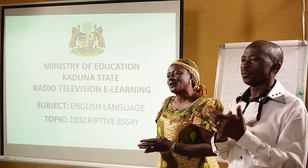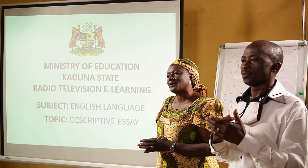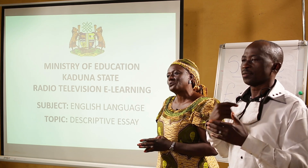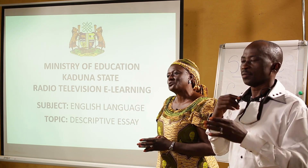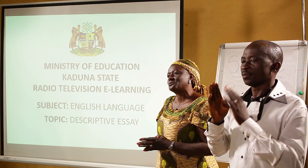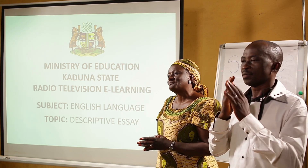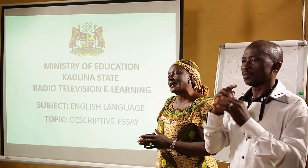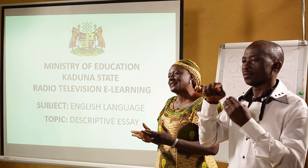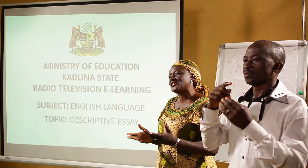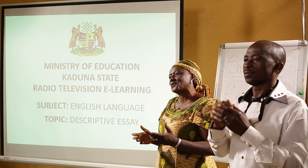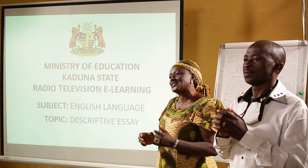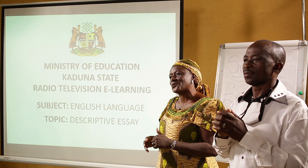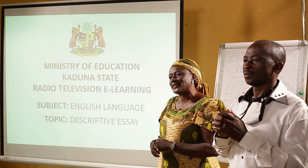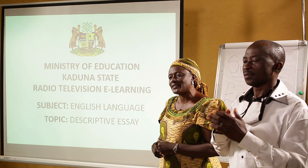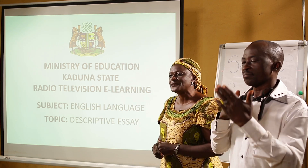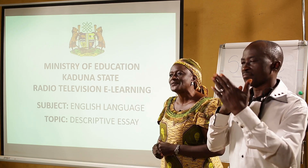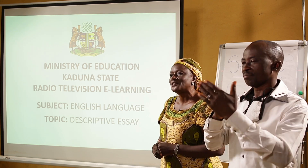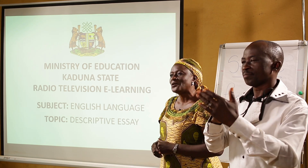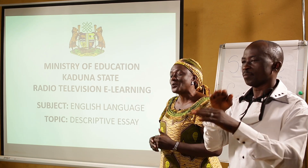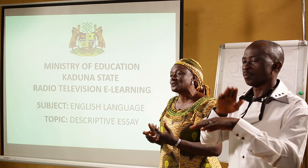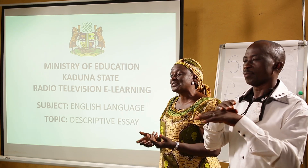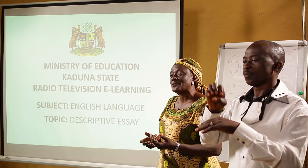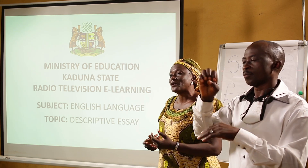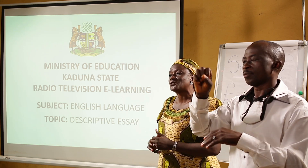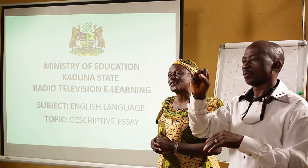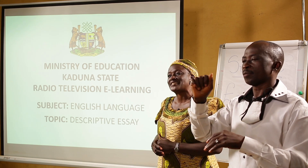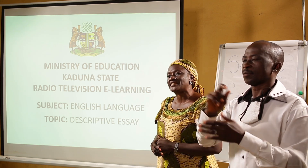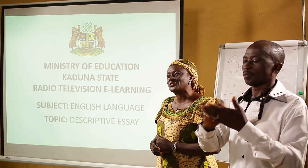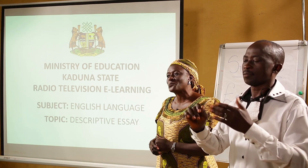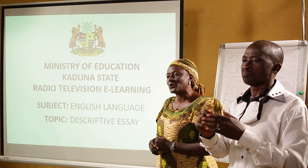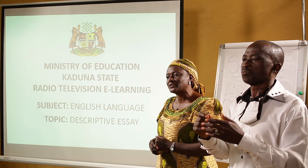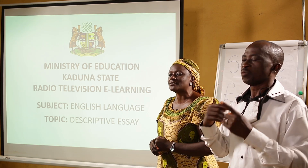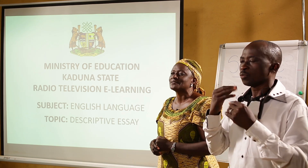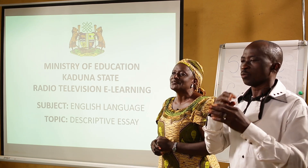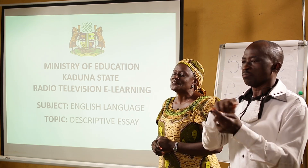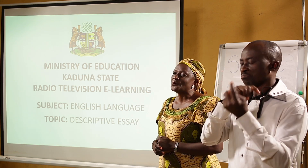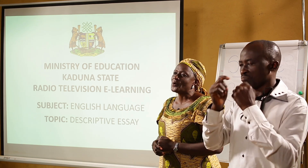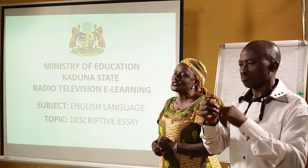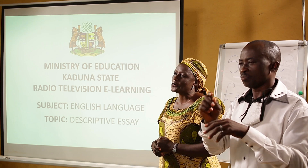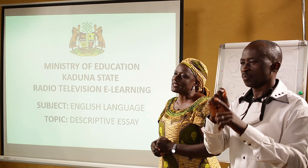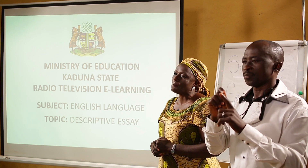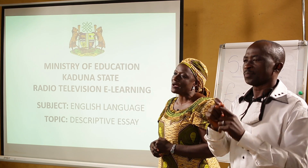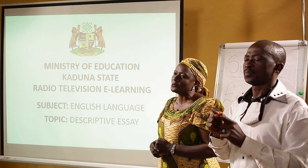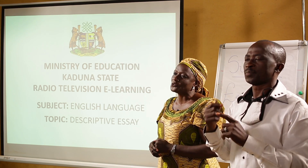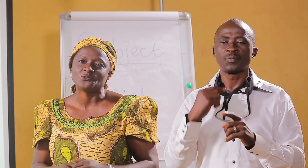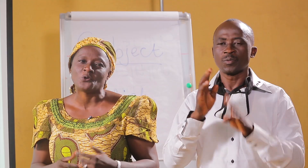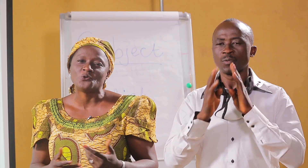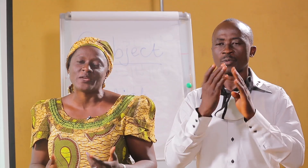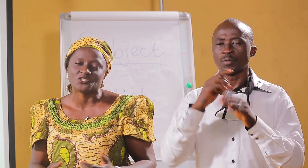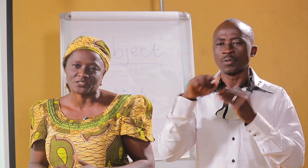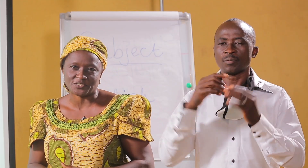talked about guidelines on essay writing. We talked about transition words. We talked